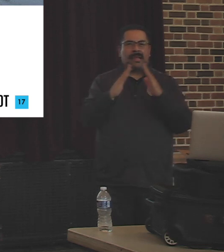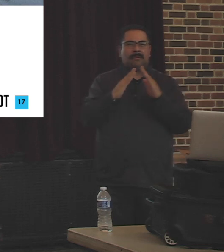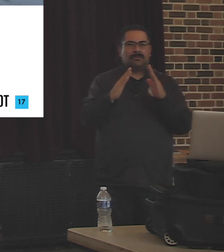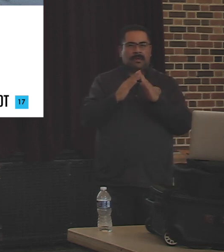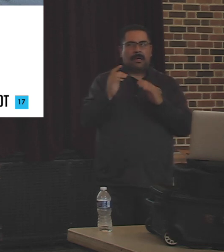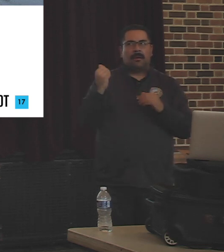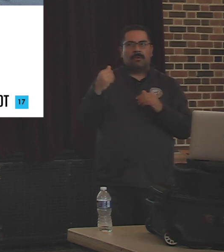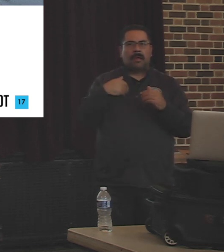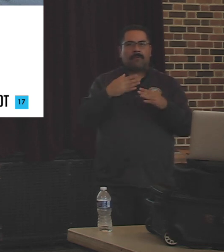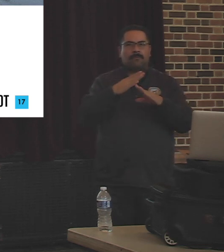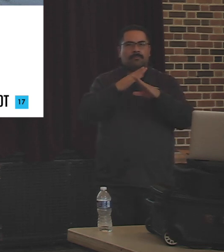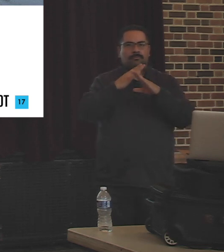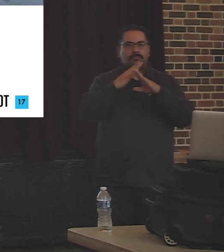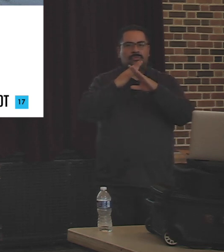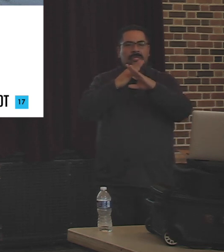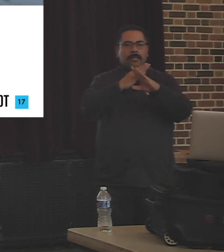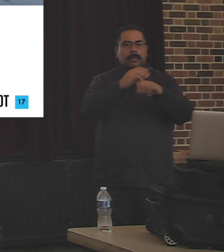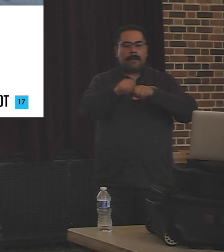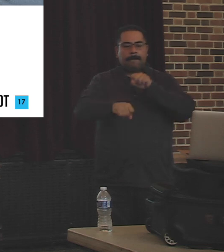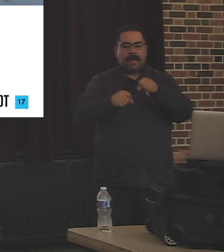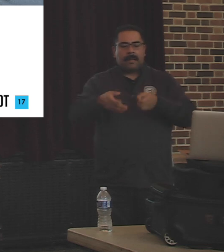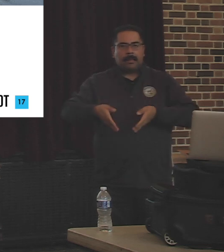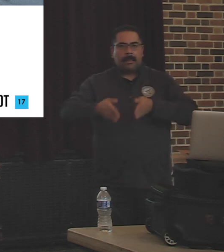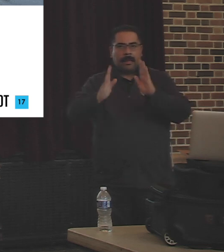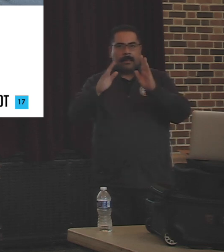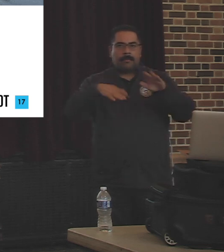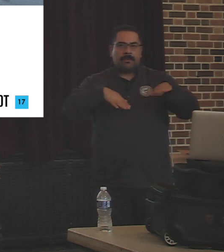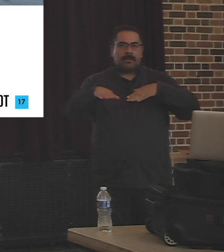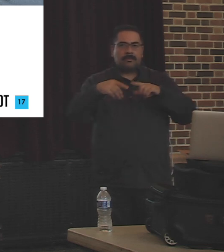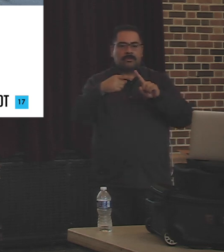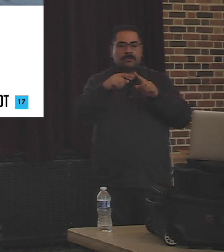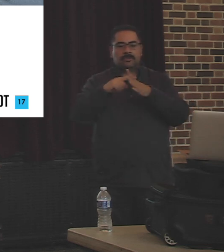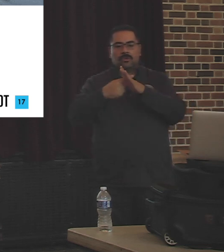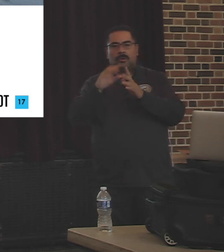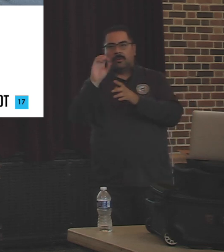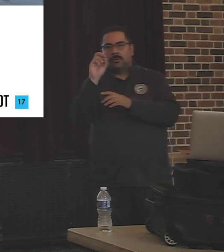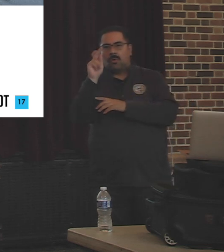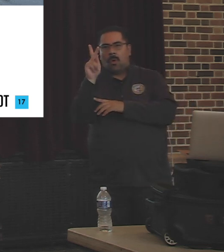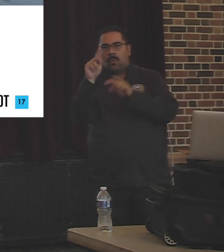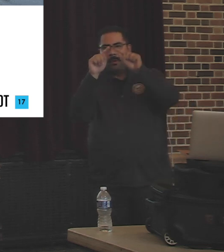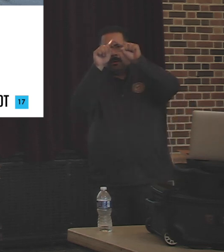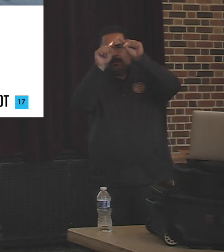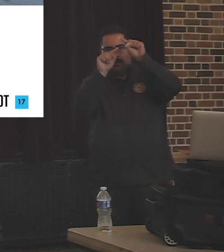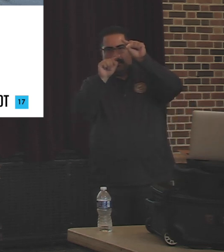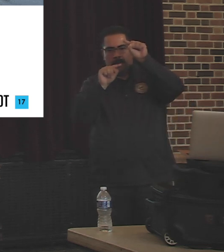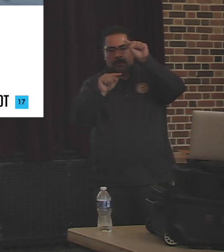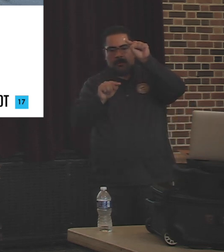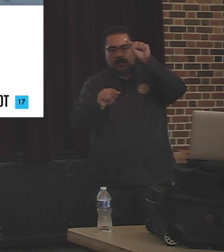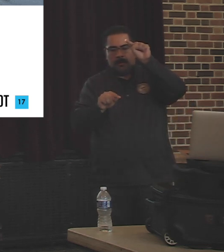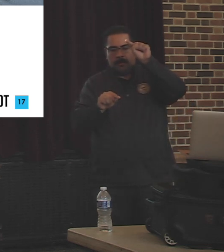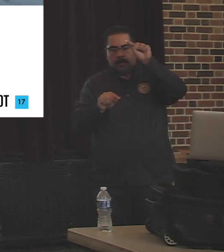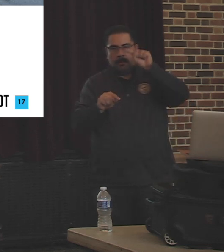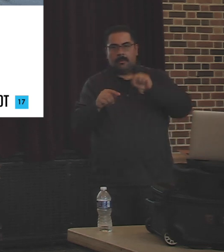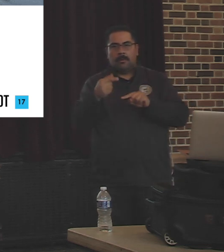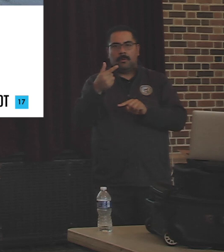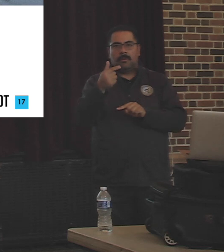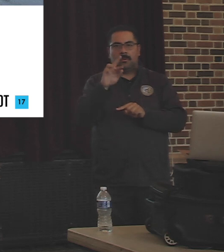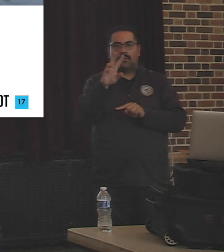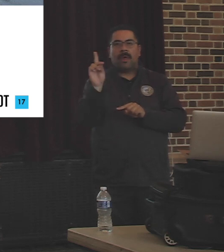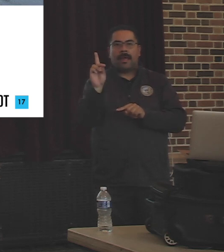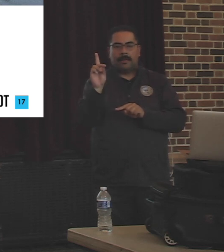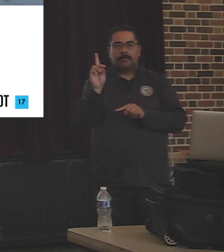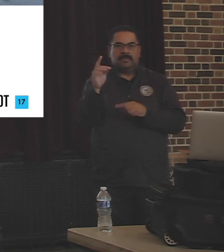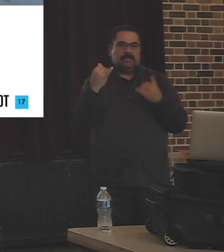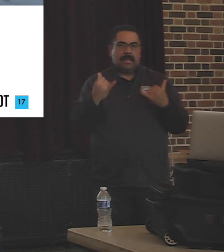that's under construction. Again, pedestrian improvements. This is from Oak down to Grand